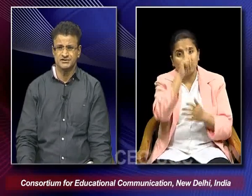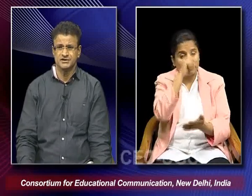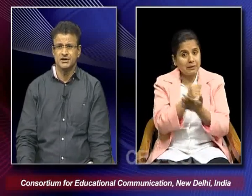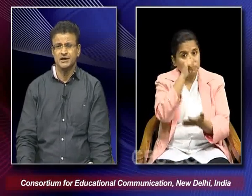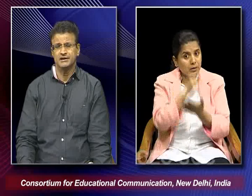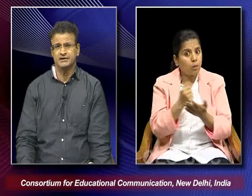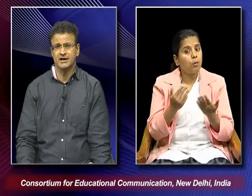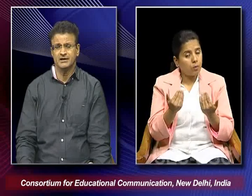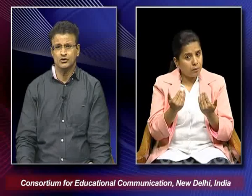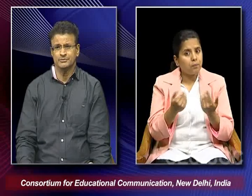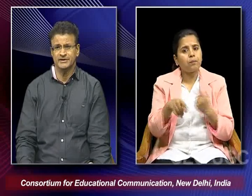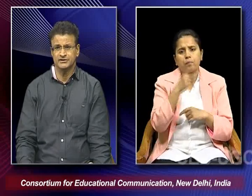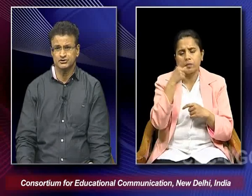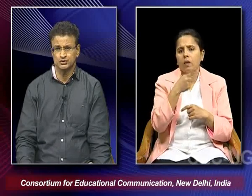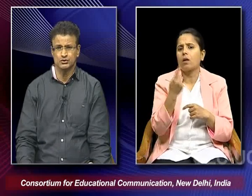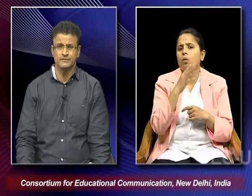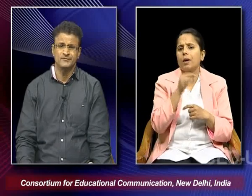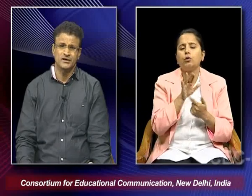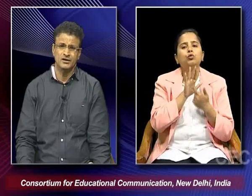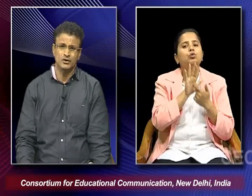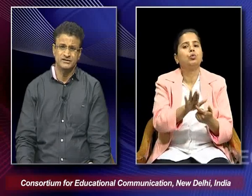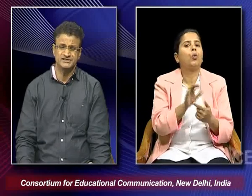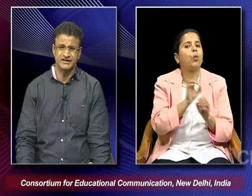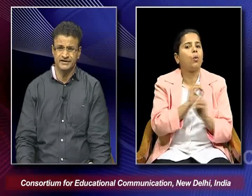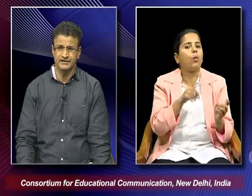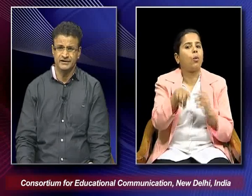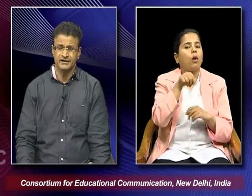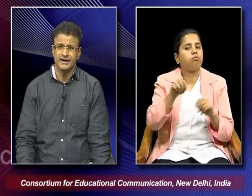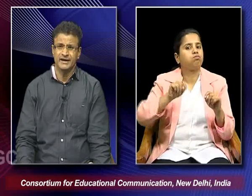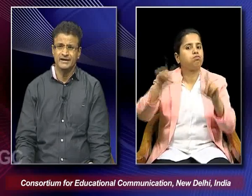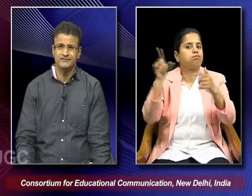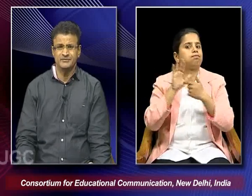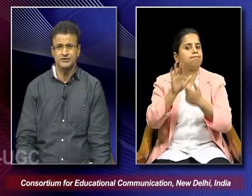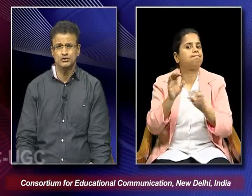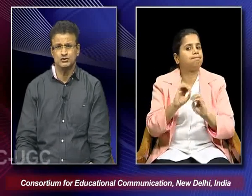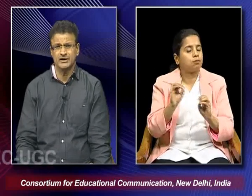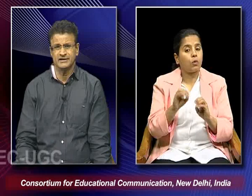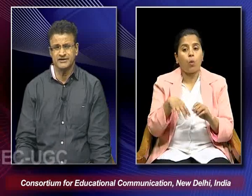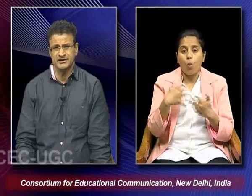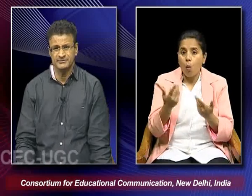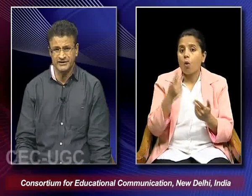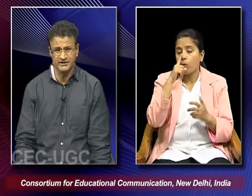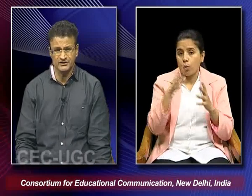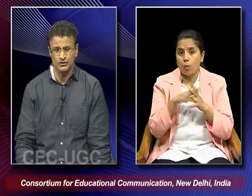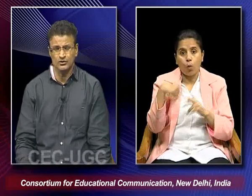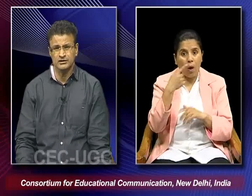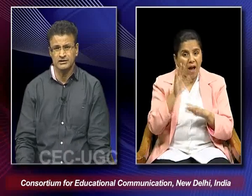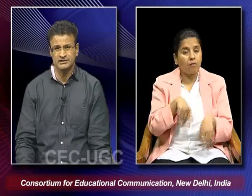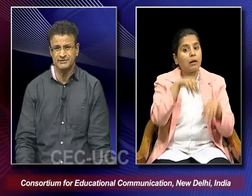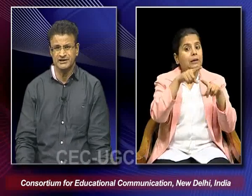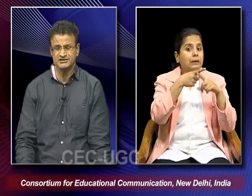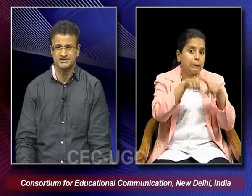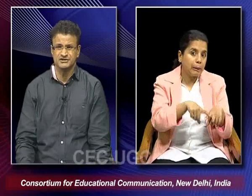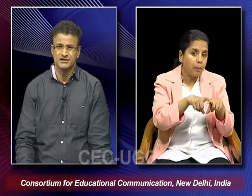decisions, they are not being shown on the screen. And women, those who are in a way dependent on